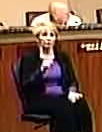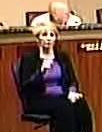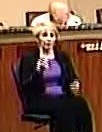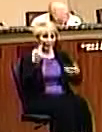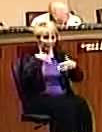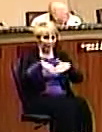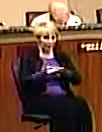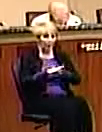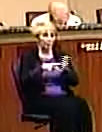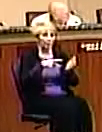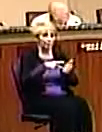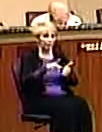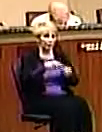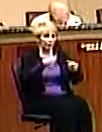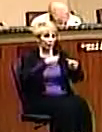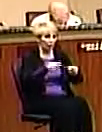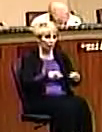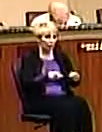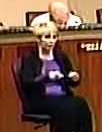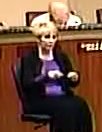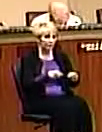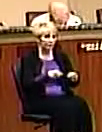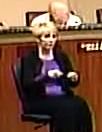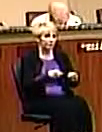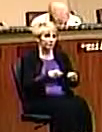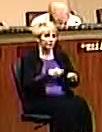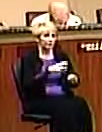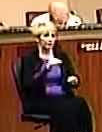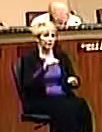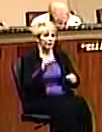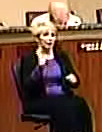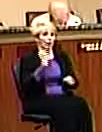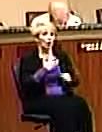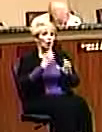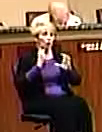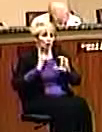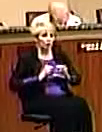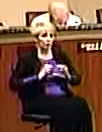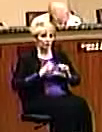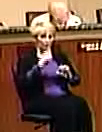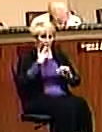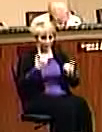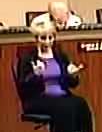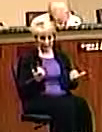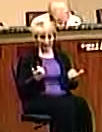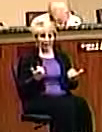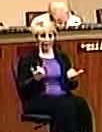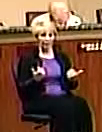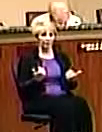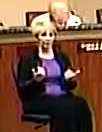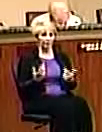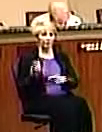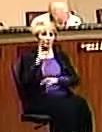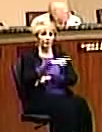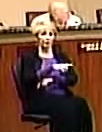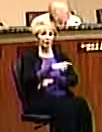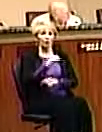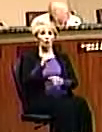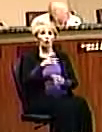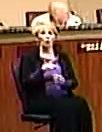came in and paid the deposit and are customers of ours today. Or